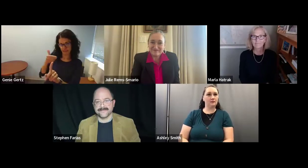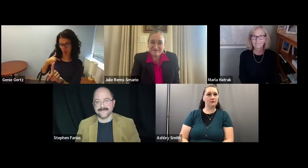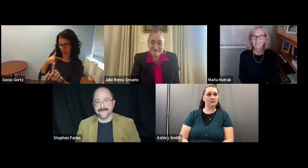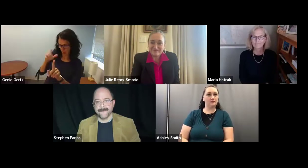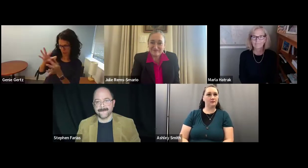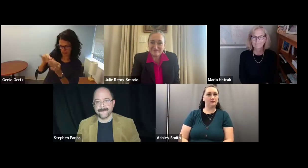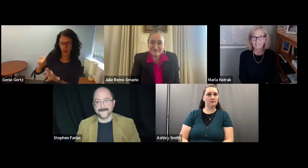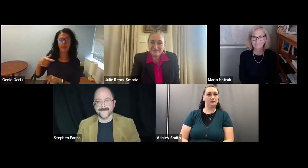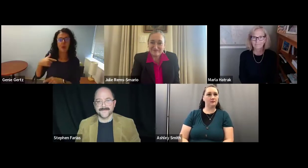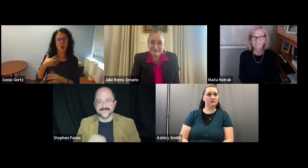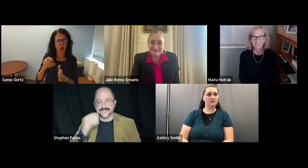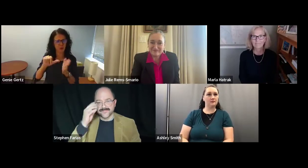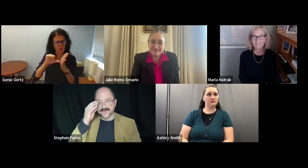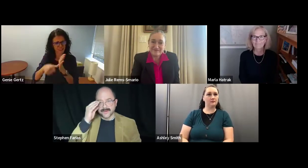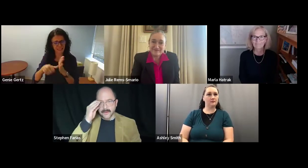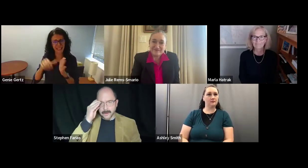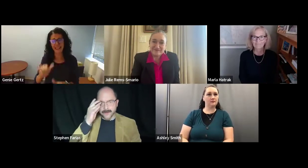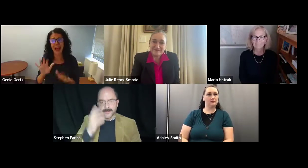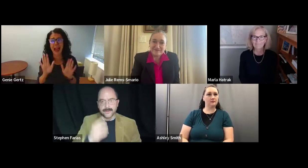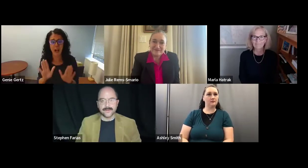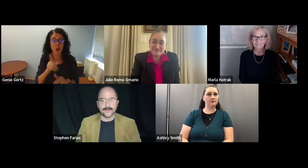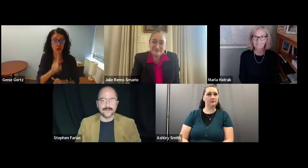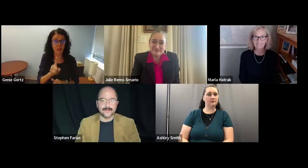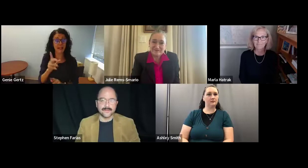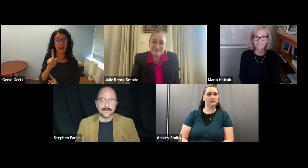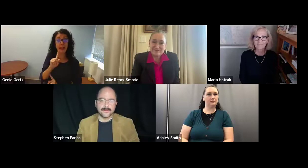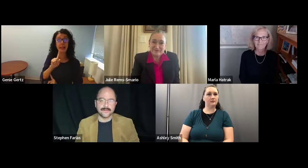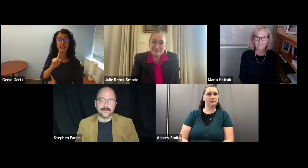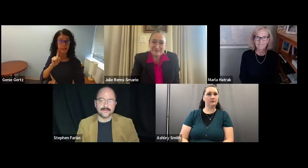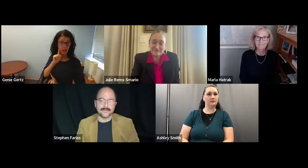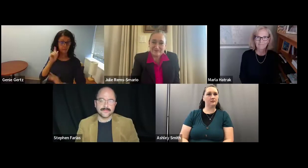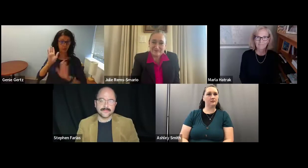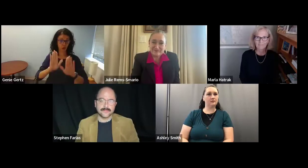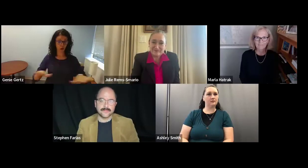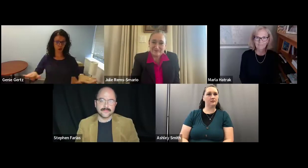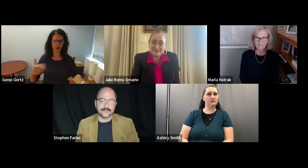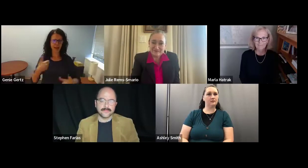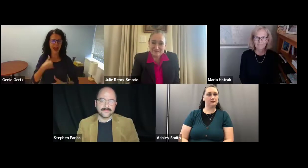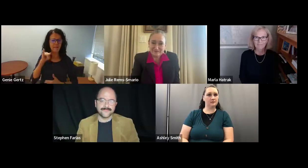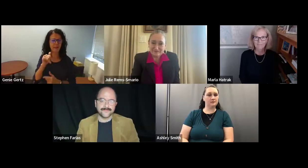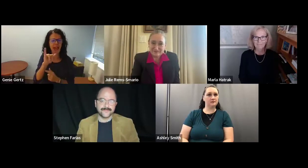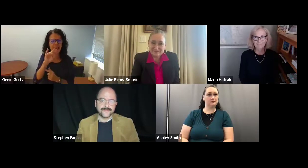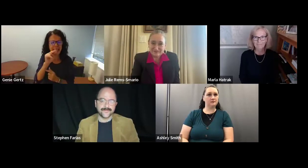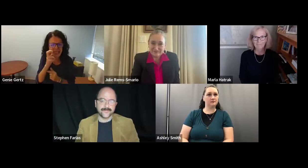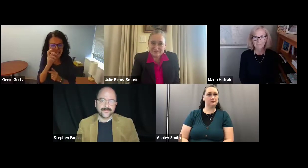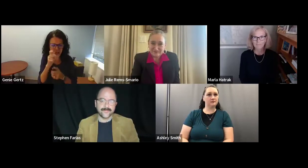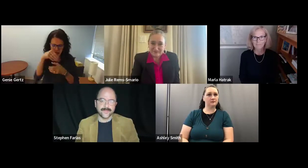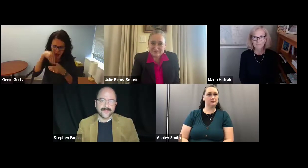the law, right? So I was really impressed with is that deaf children